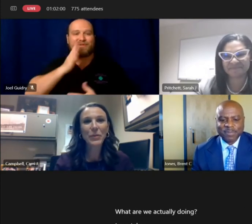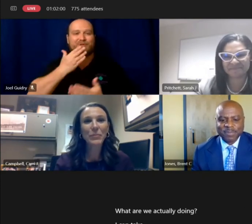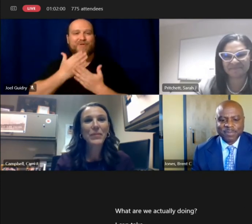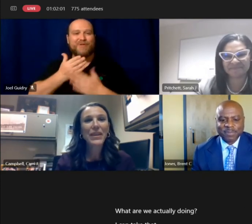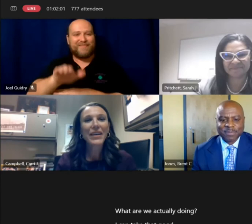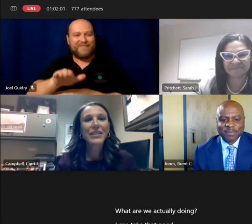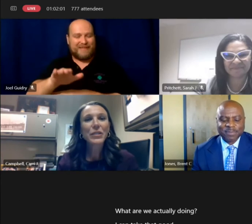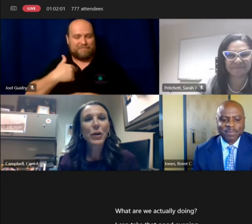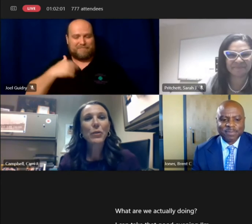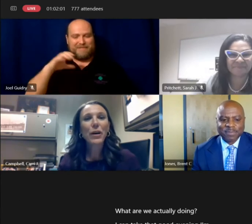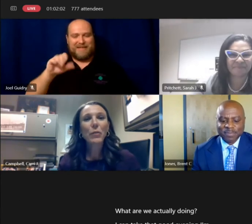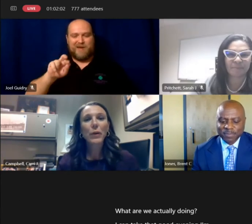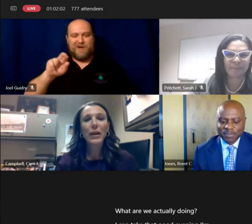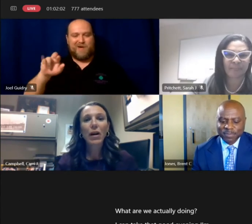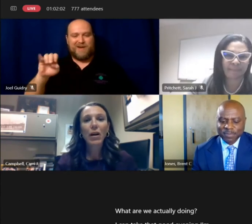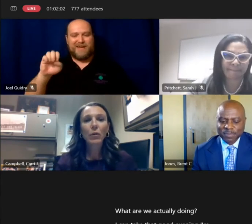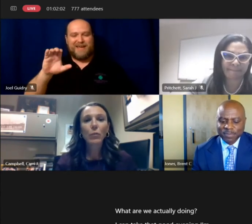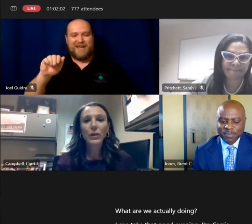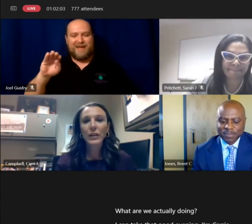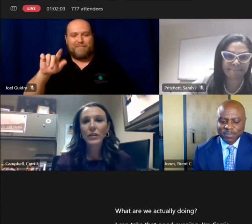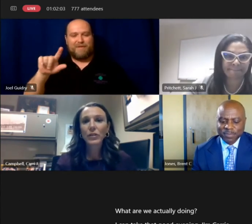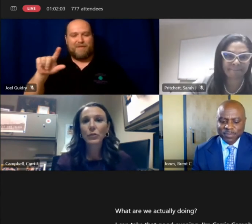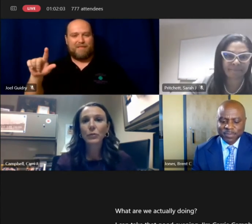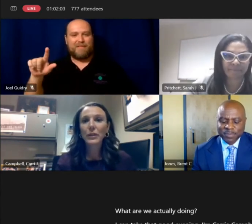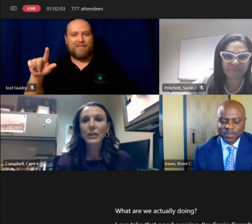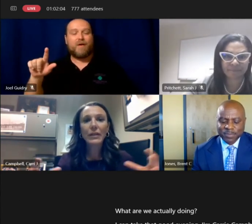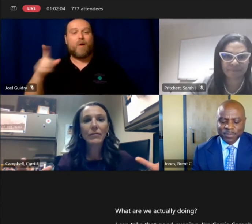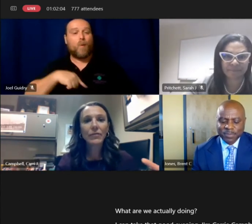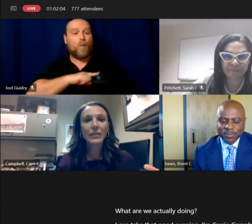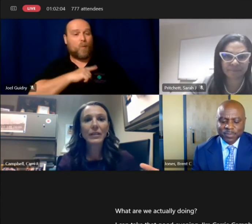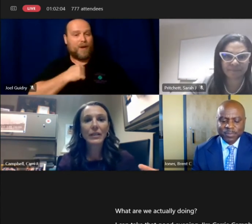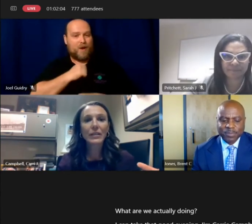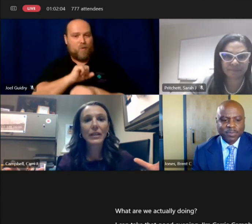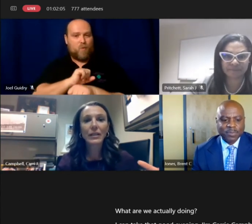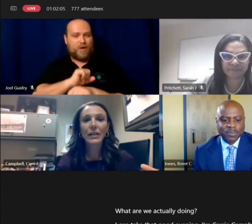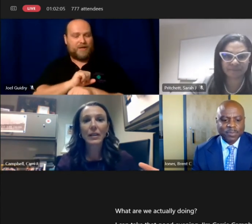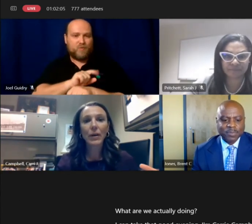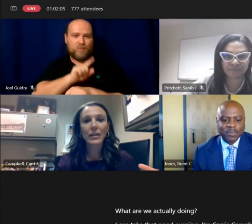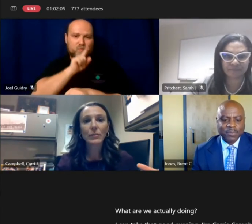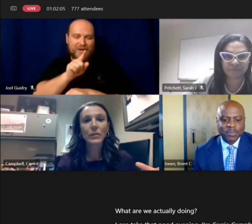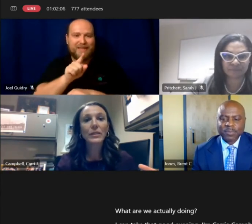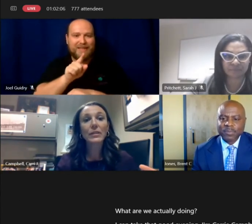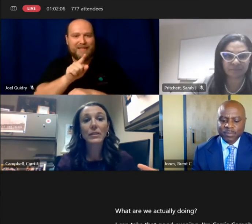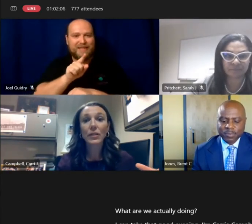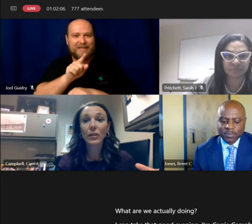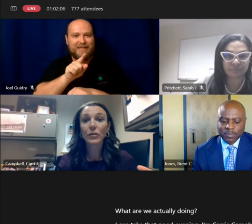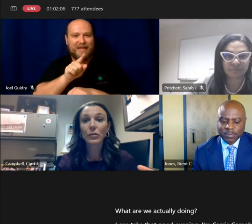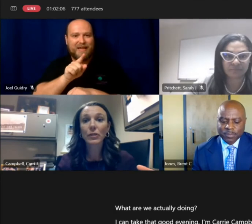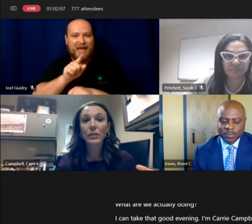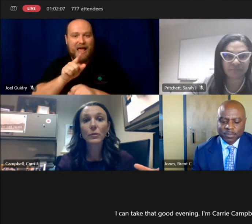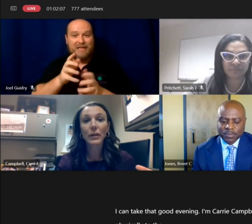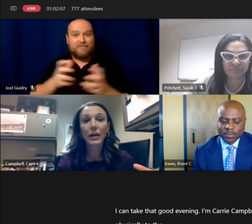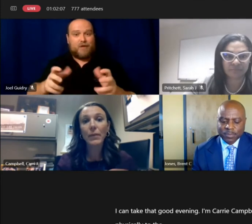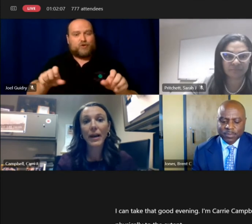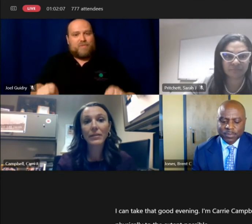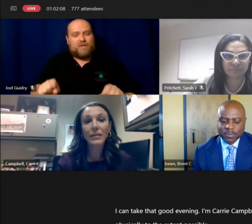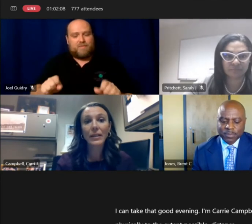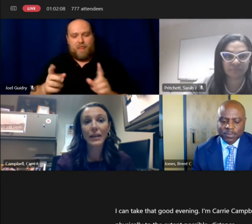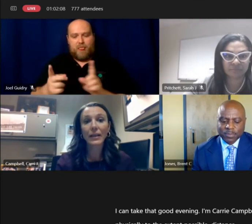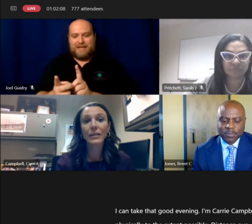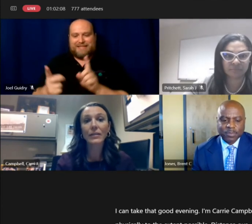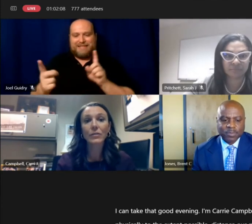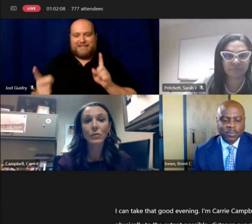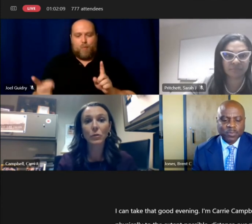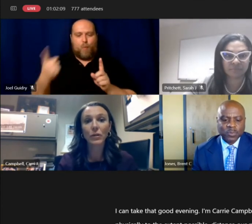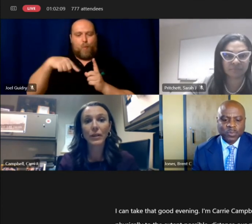Campbell. So we are working to really physically, to the extent possible, distance our students when unmasked